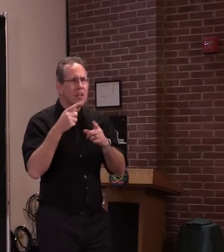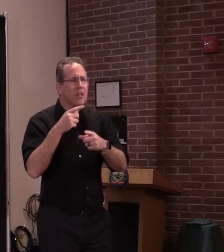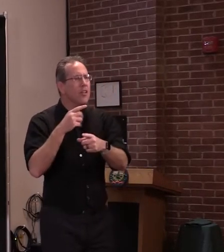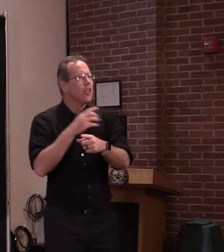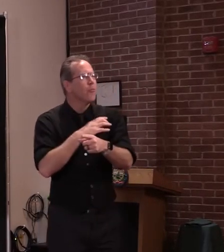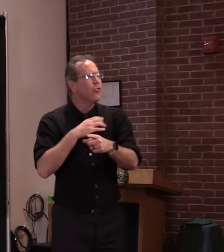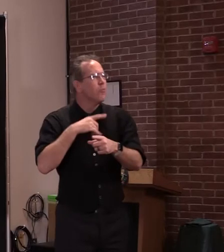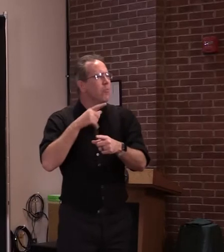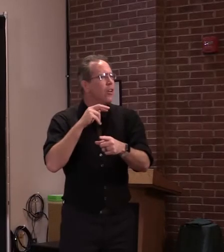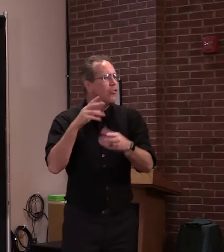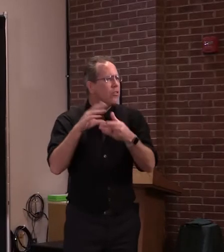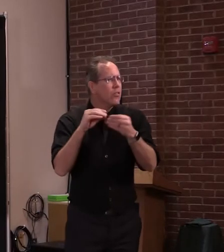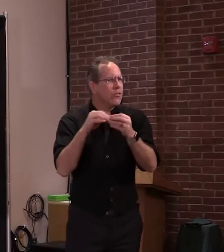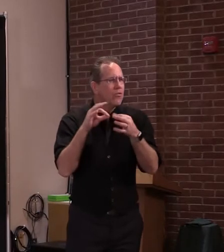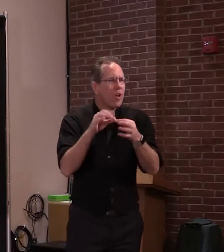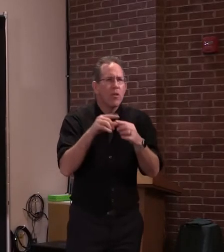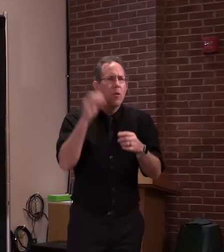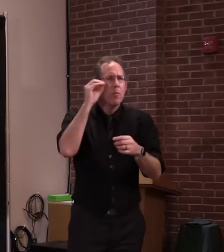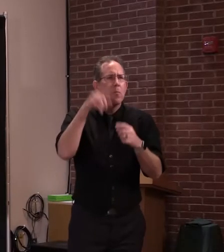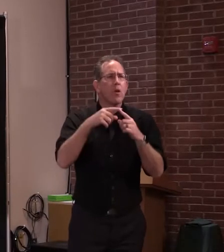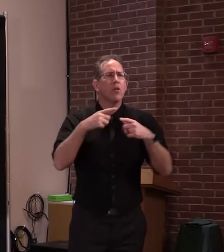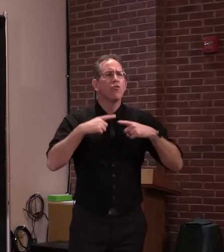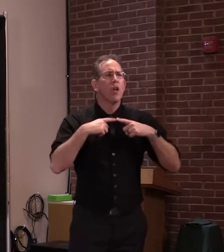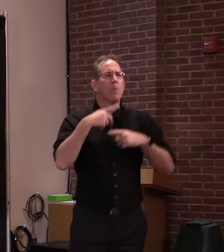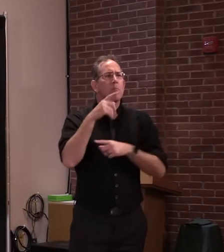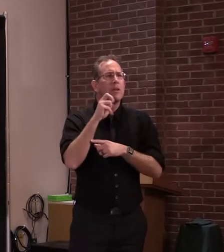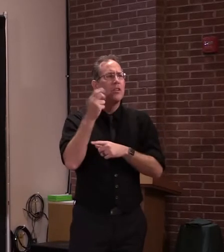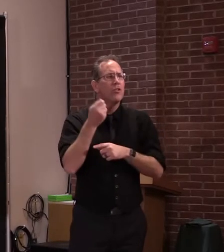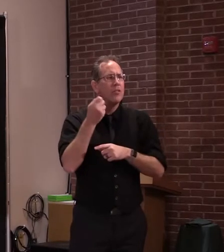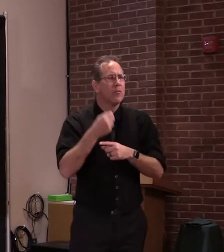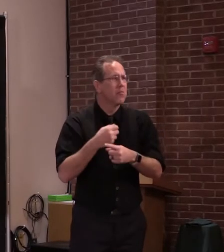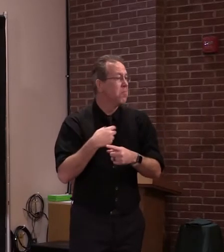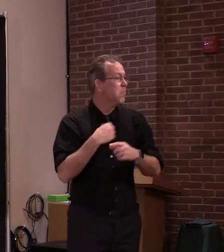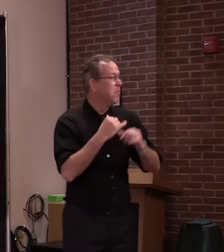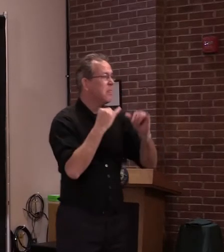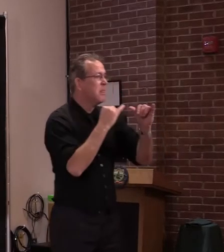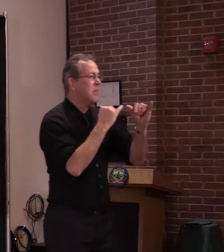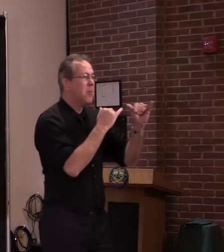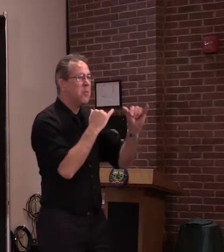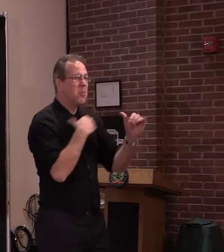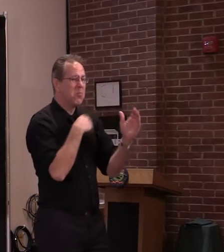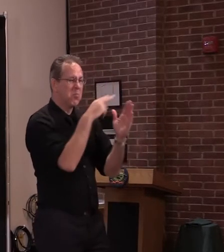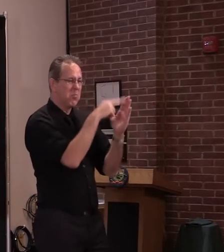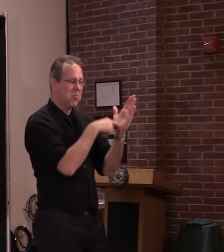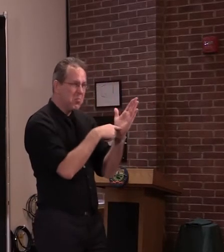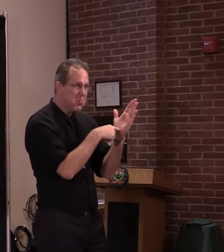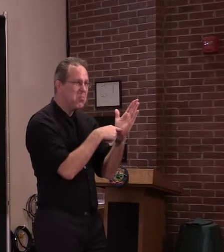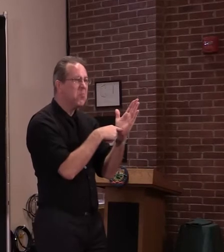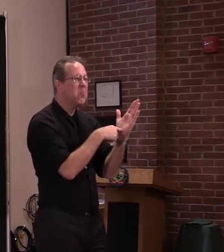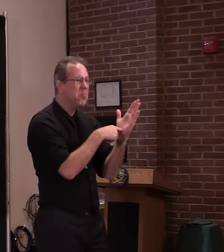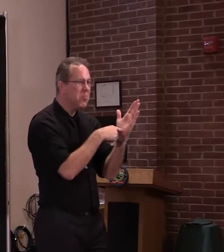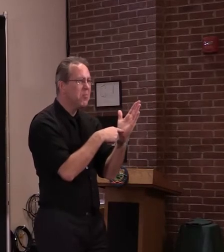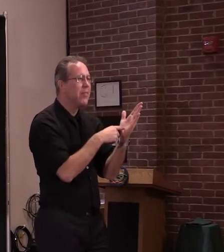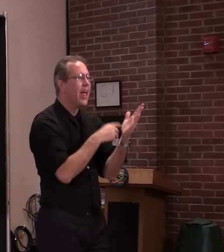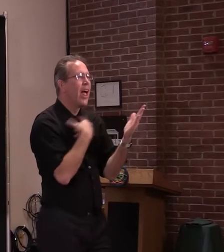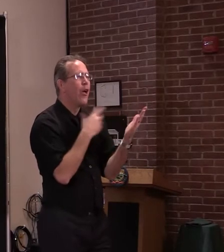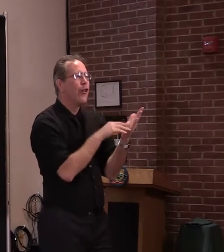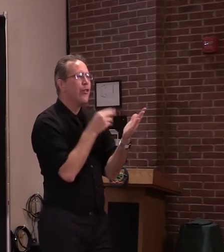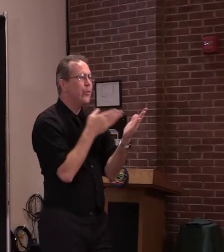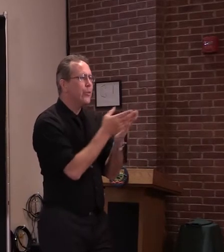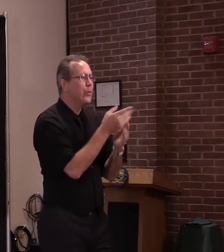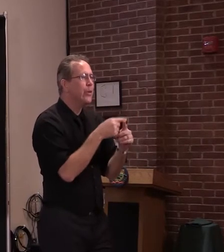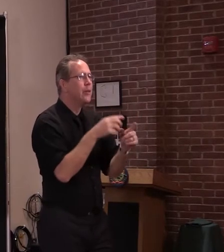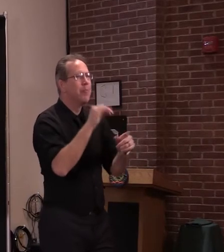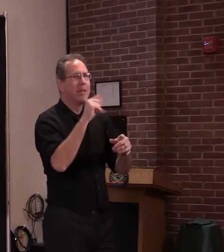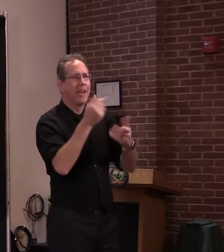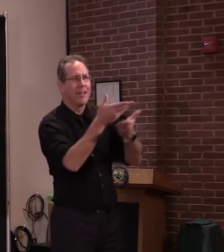I learned about it, like most Vermonters, and read about it and heard about it and through the media. But I think it's encouraging, good